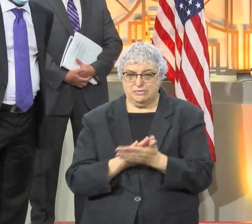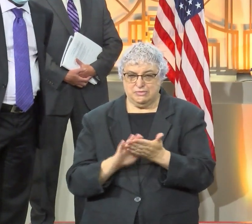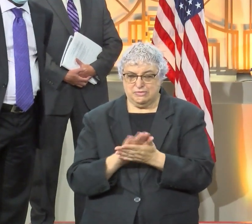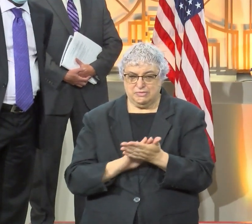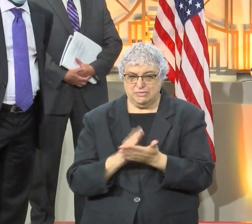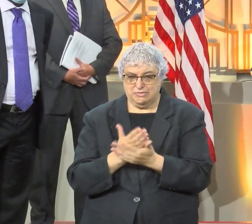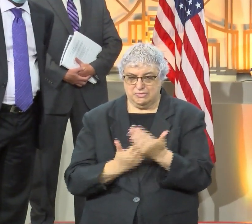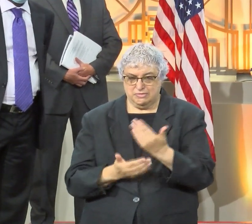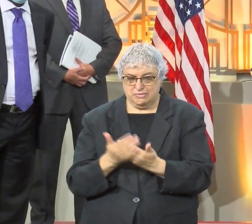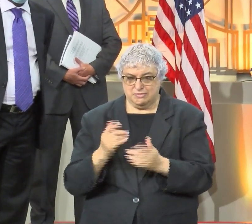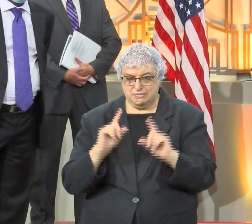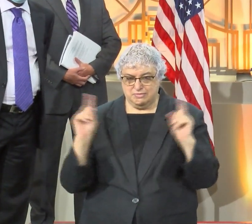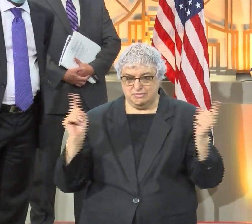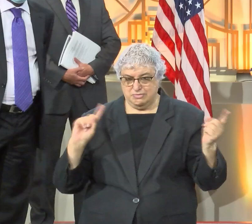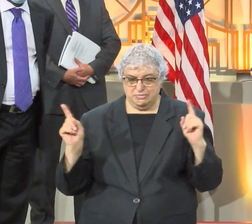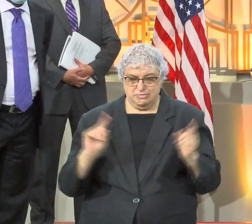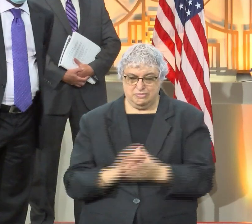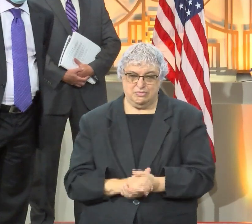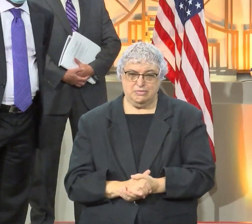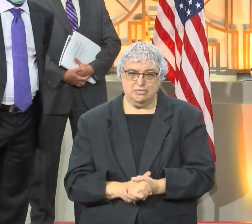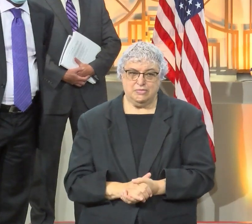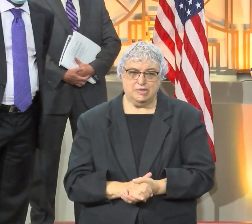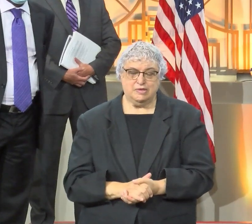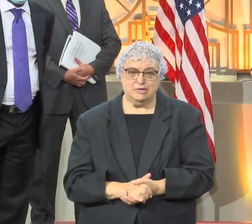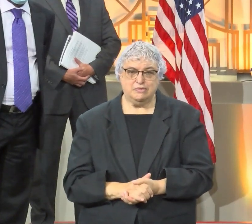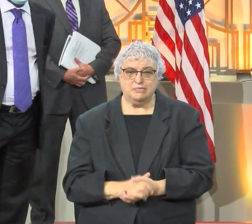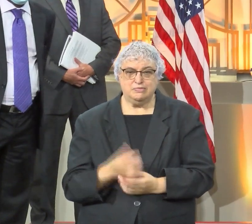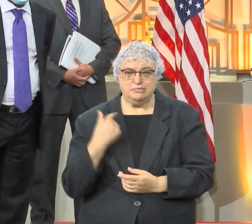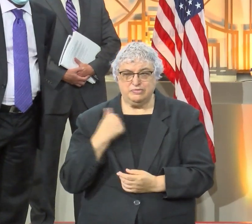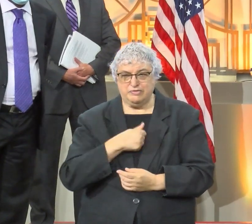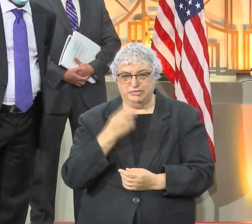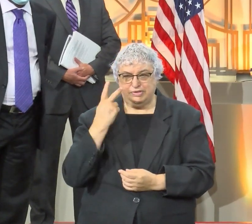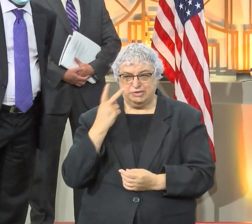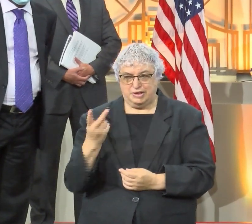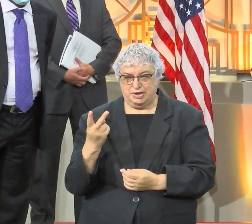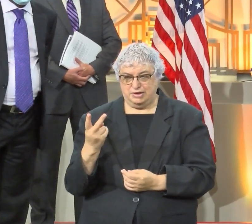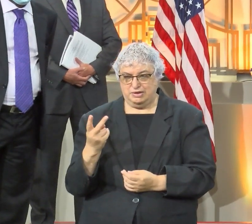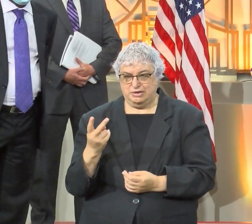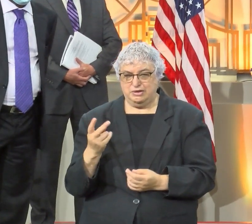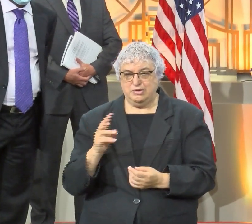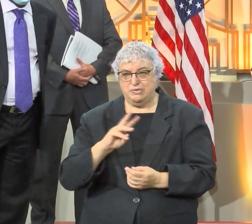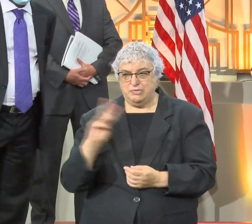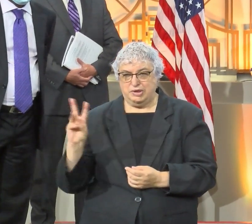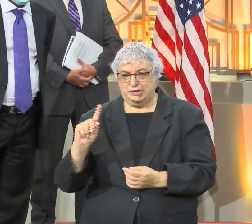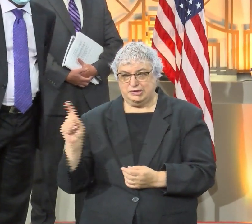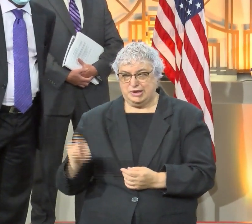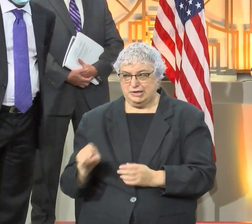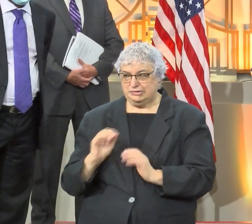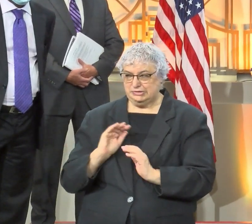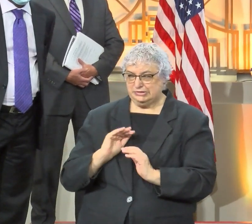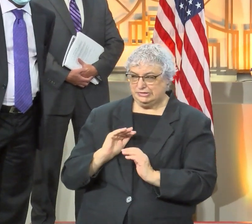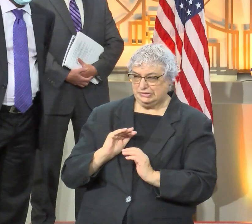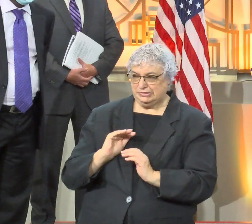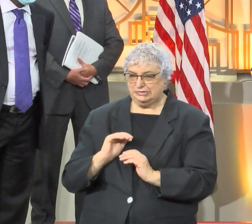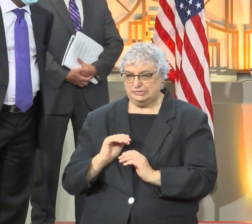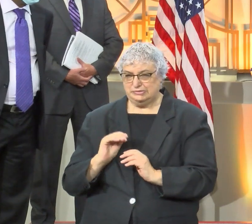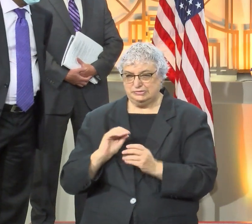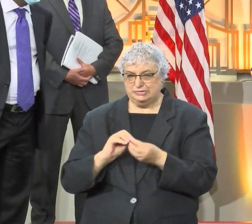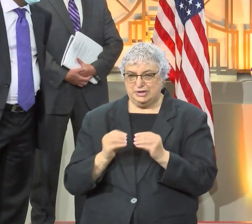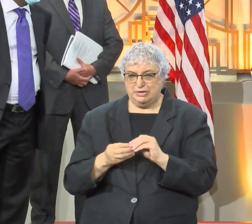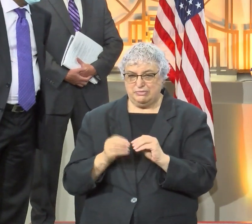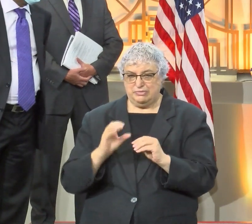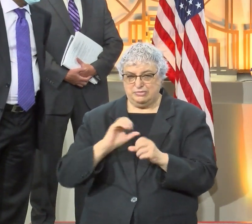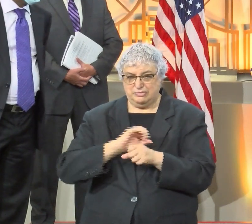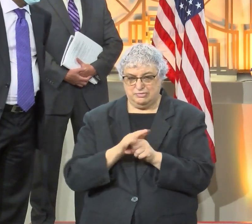social distancing, and proper hygiene. We've seen what's going on in West Texas. The numbers of